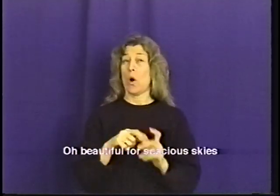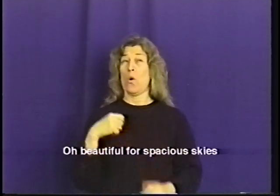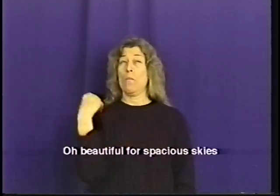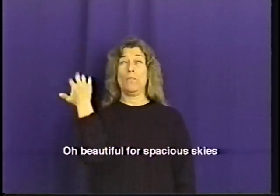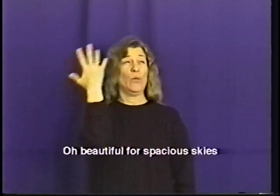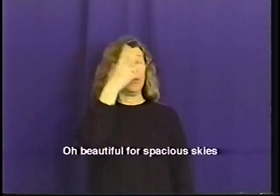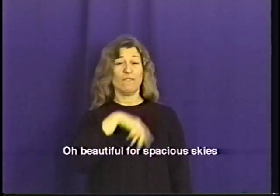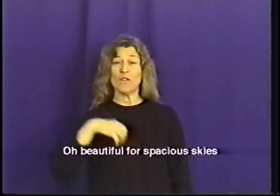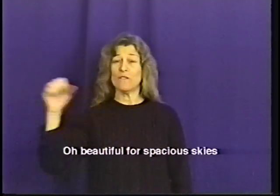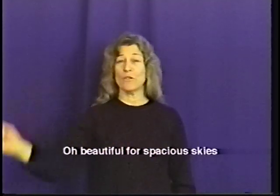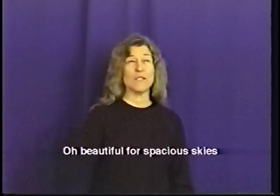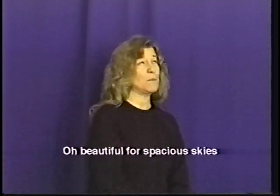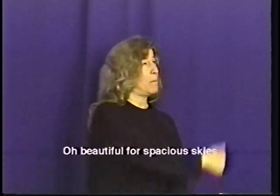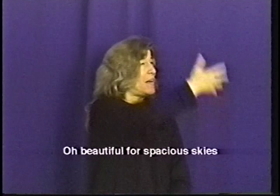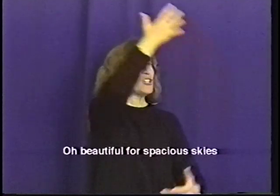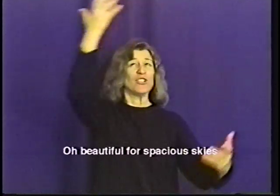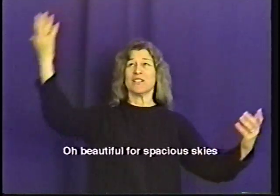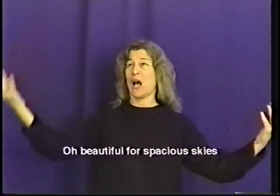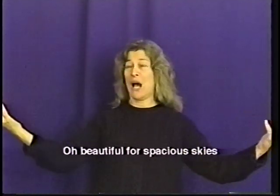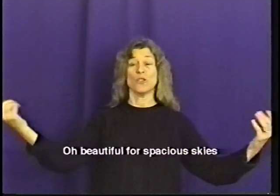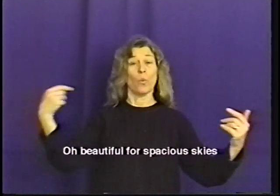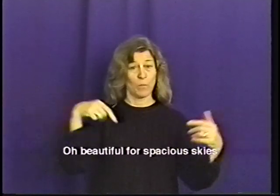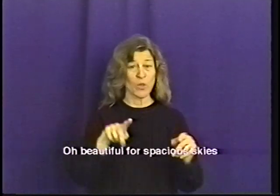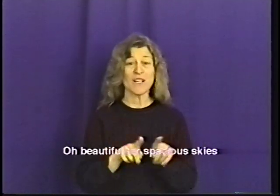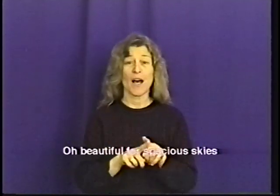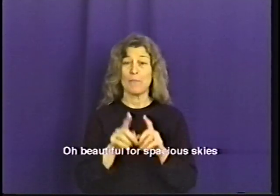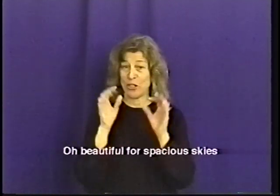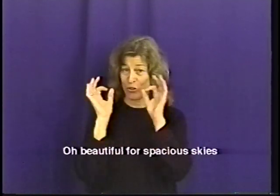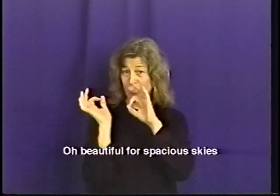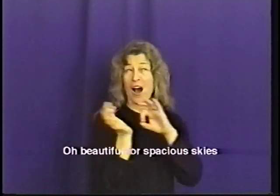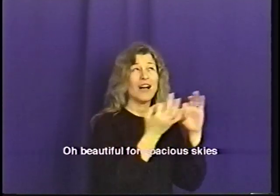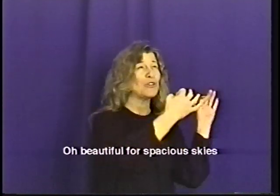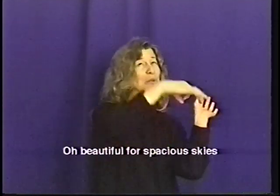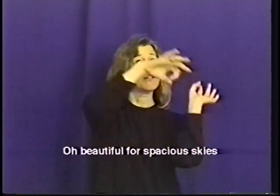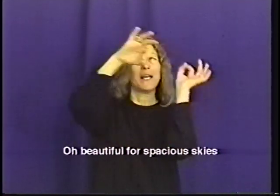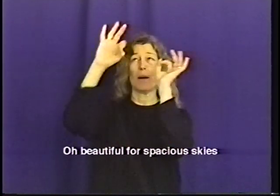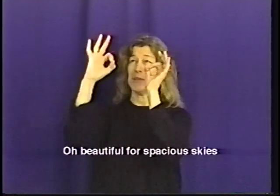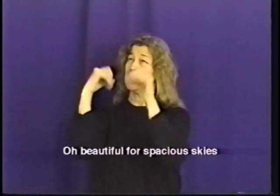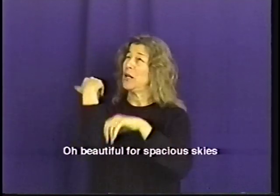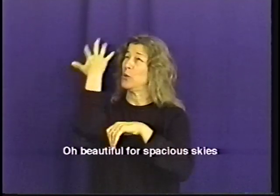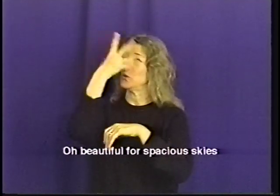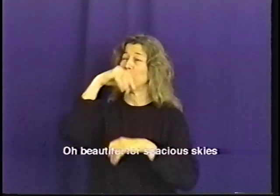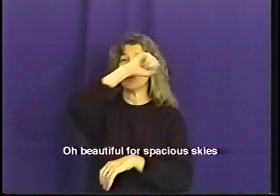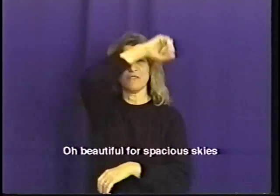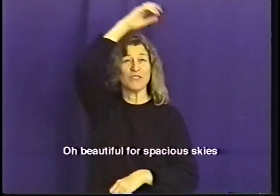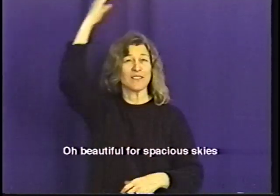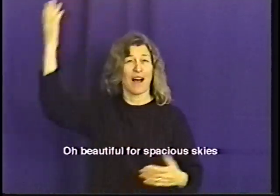"Oh Beautiful for Spacious Skies." One more time, make sure your eyes are looking up and seeing those beautiful